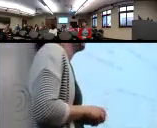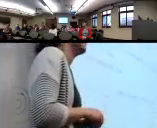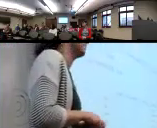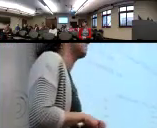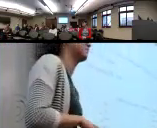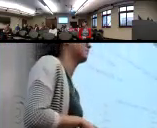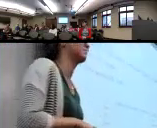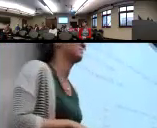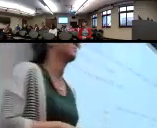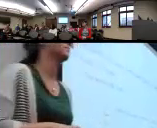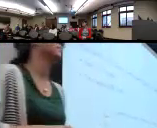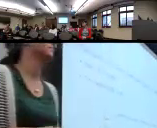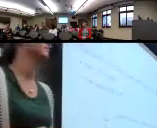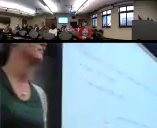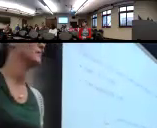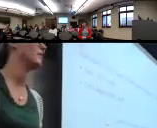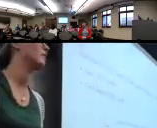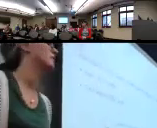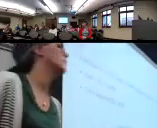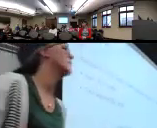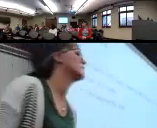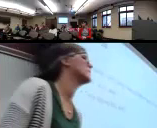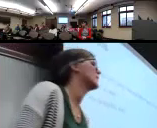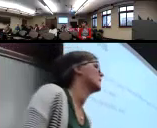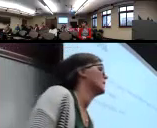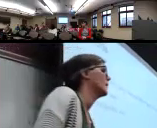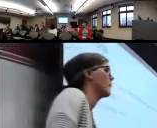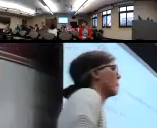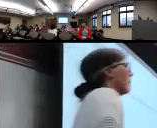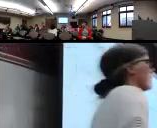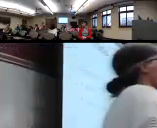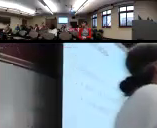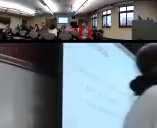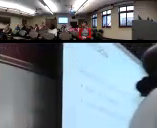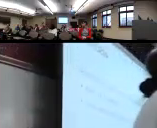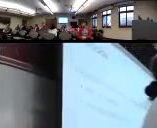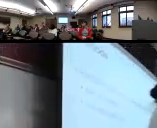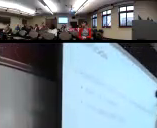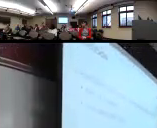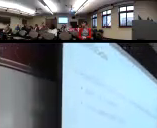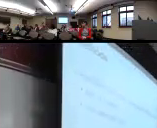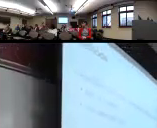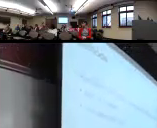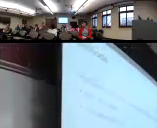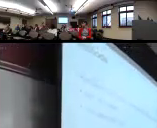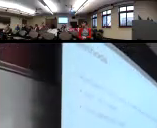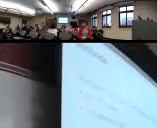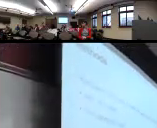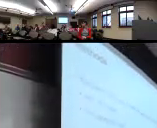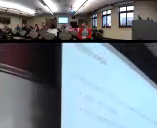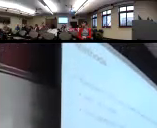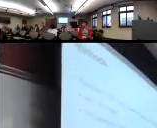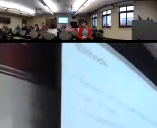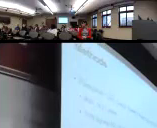think. And do you have the information about the spoken language, the regional spoken languages?